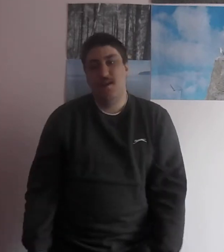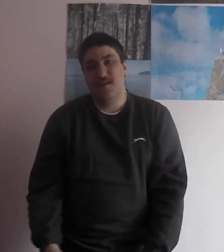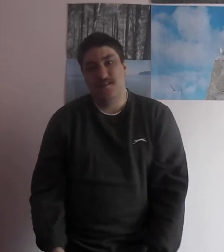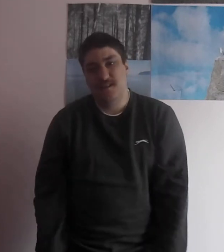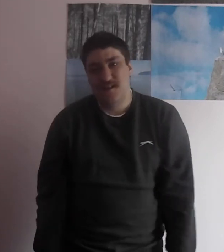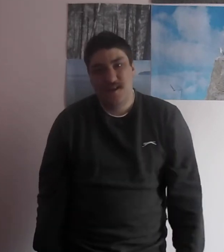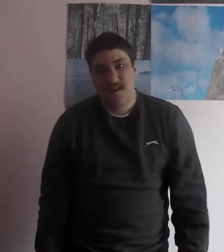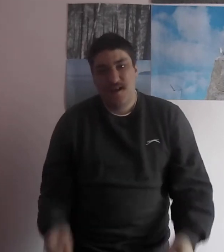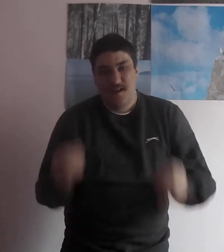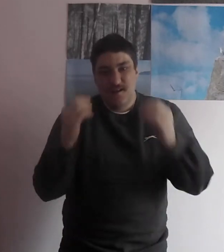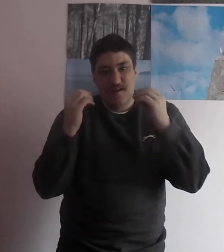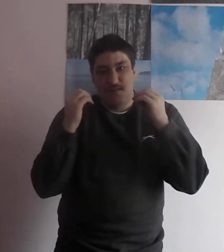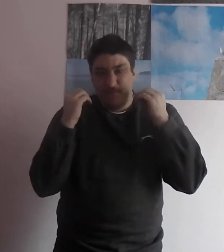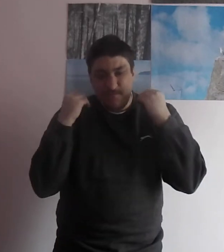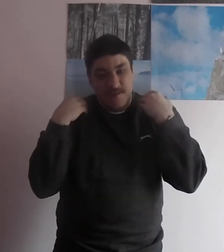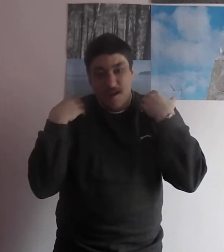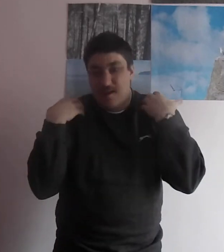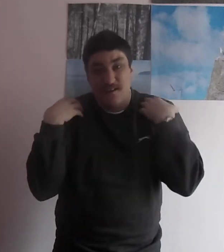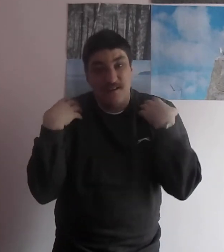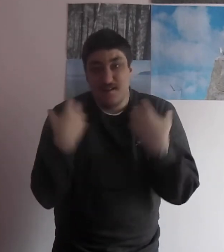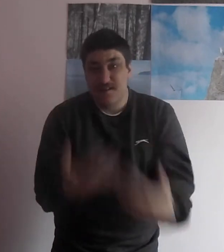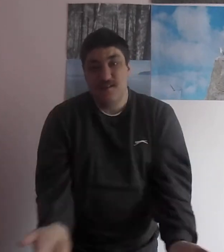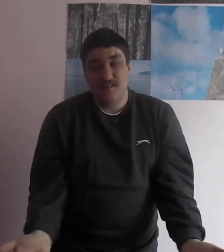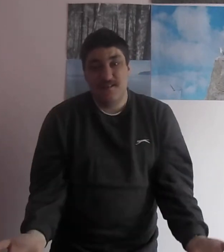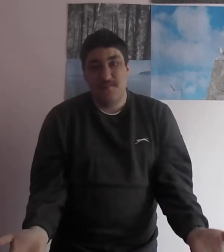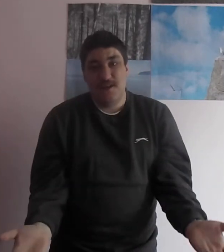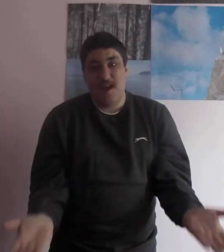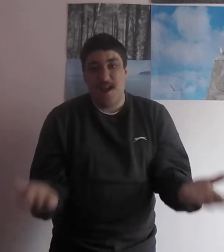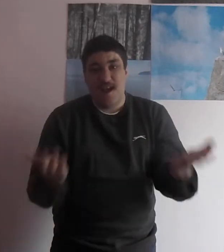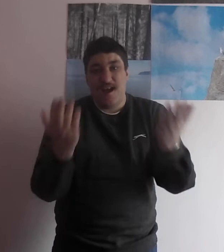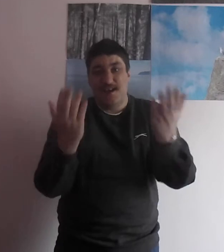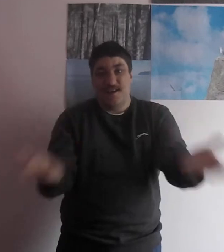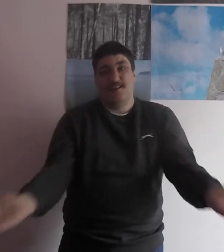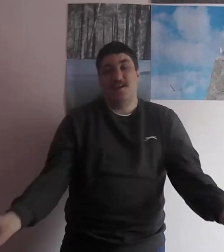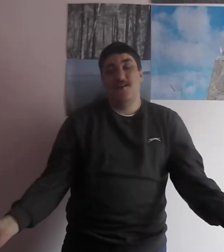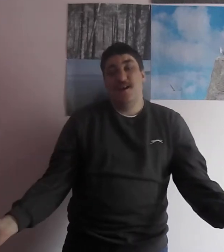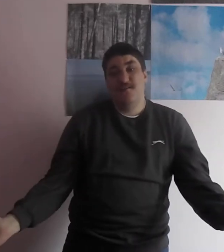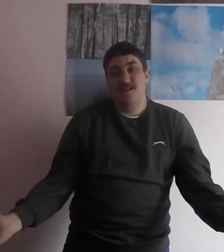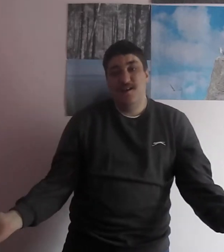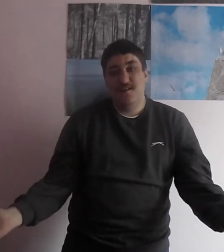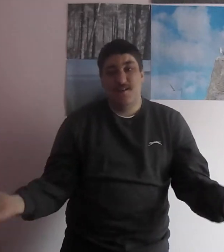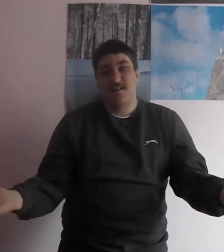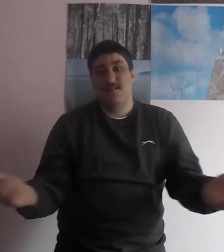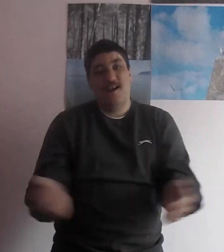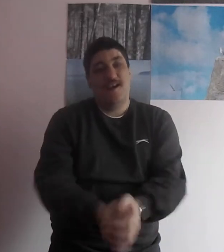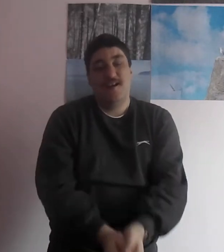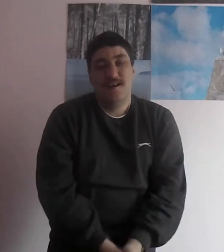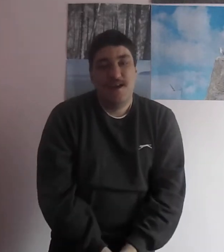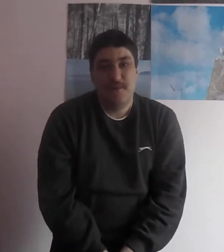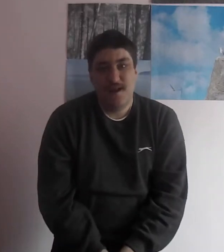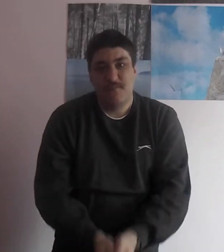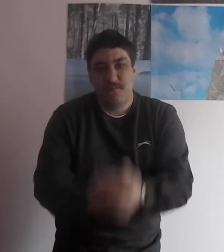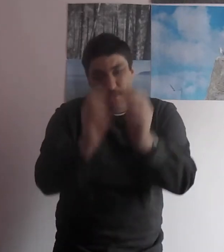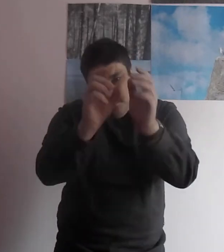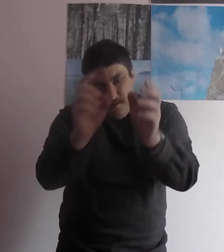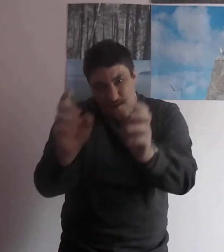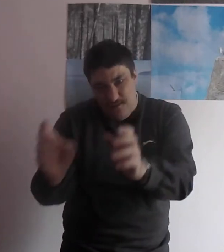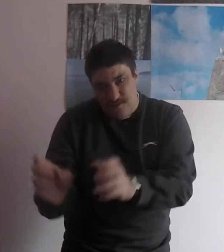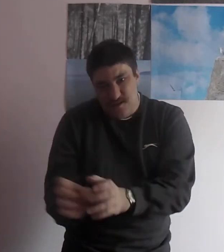brilliant. And do you know what I mean? And I do. I really do. It's great being able to put together the